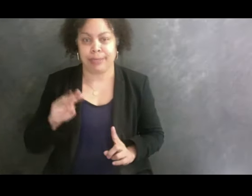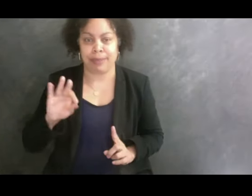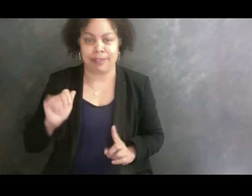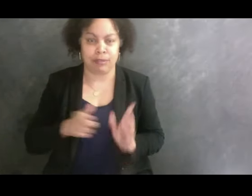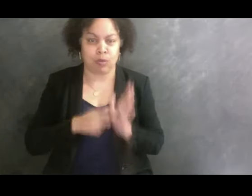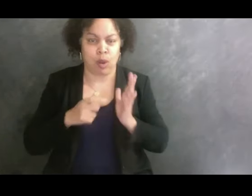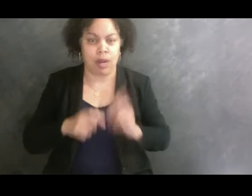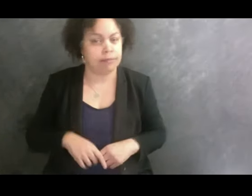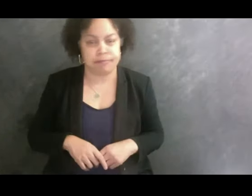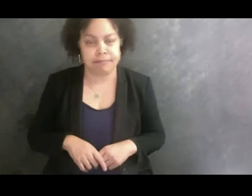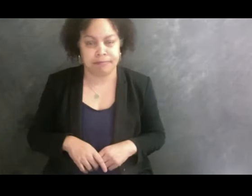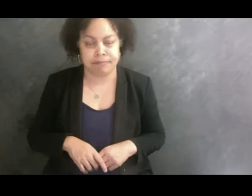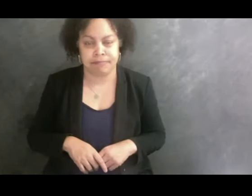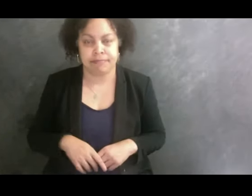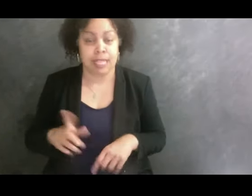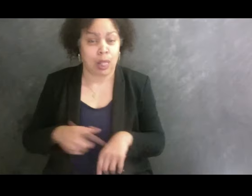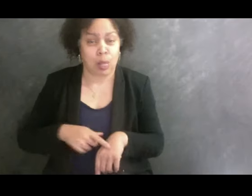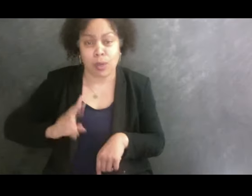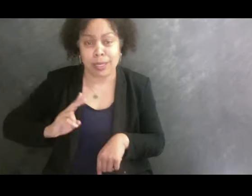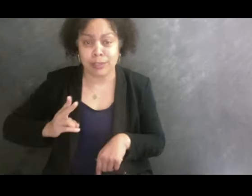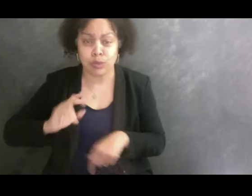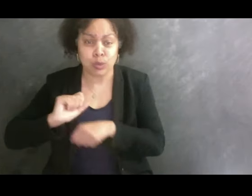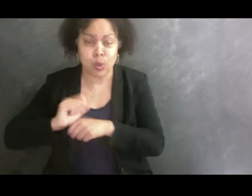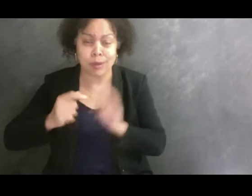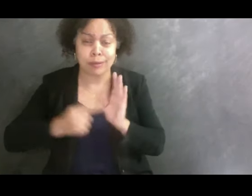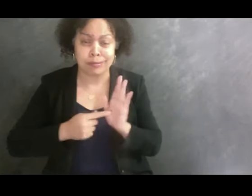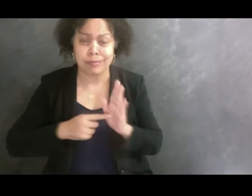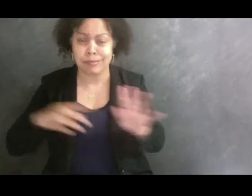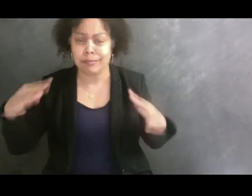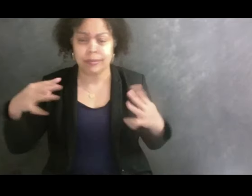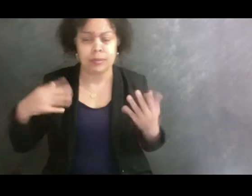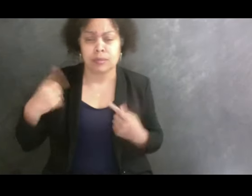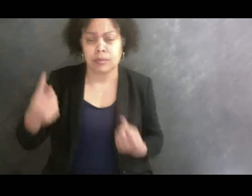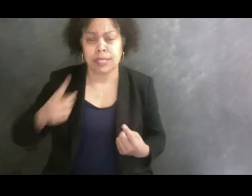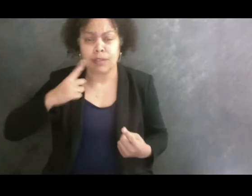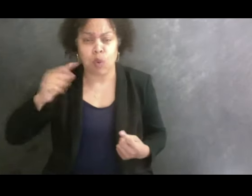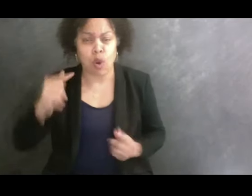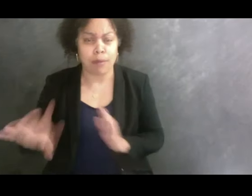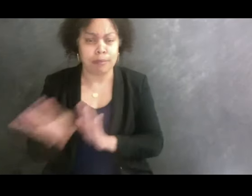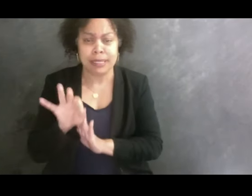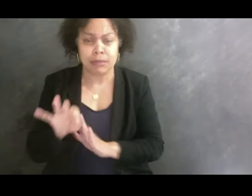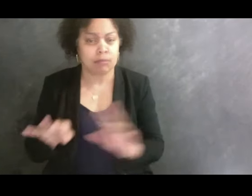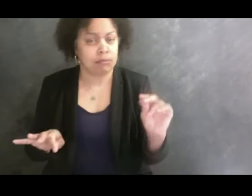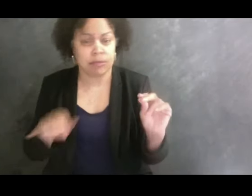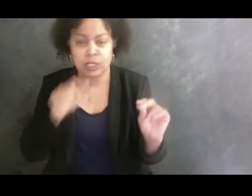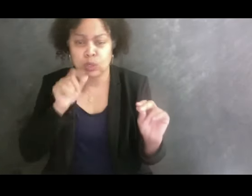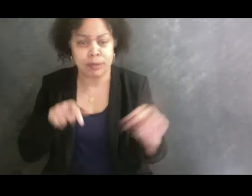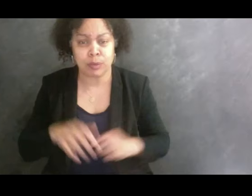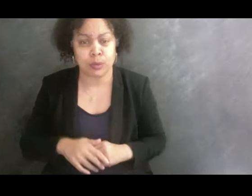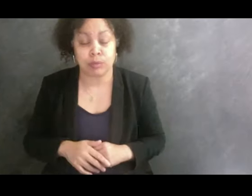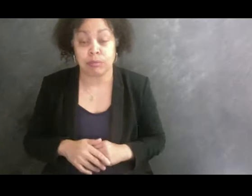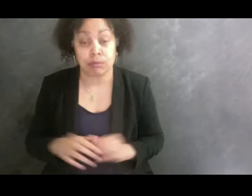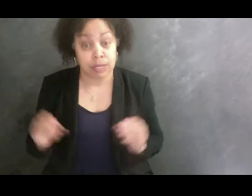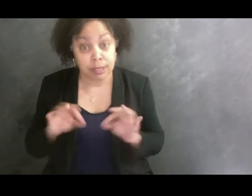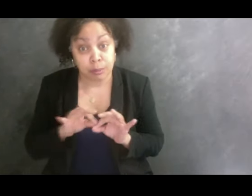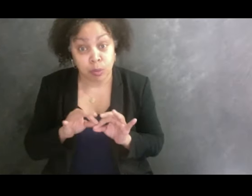do not have to have a long history of exhibition to be successful for this grant. You just have to have an amazing idea